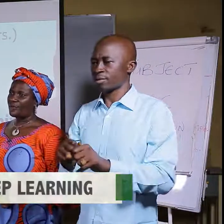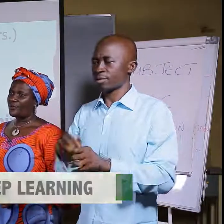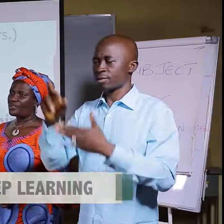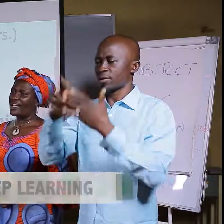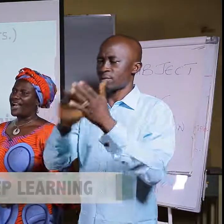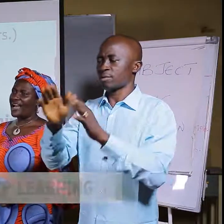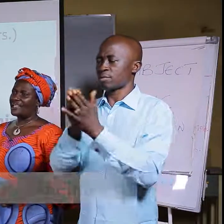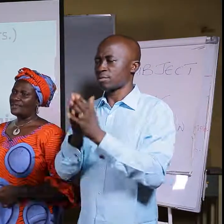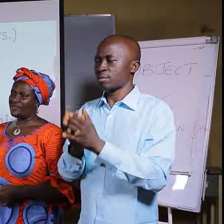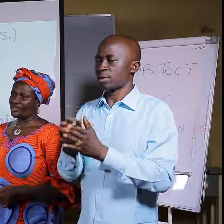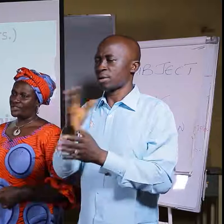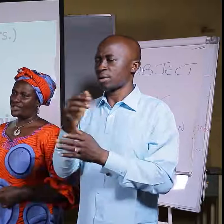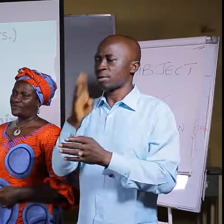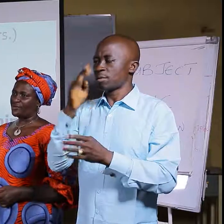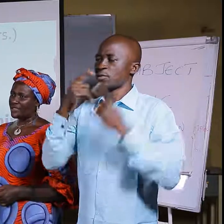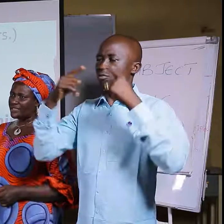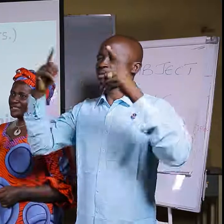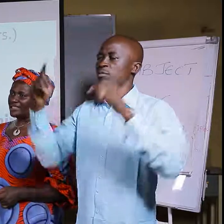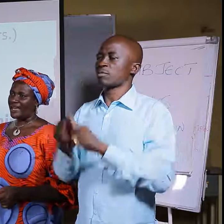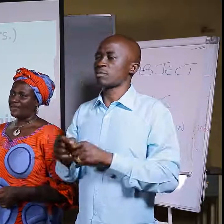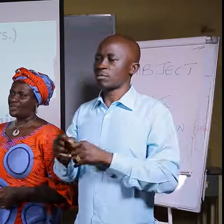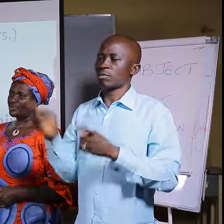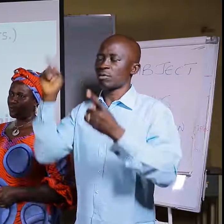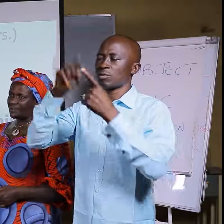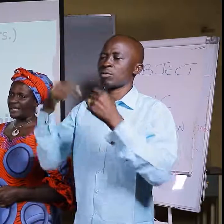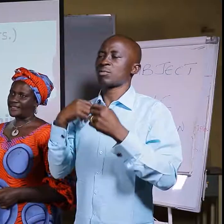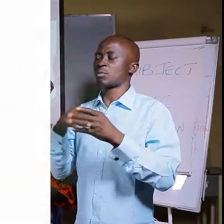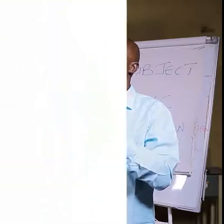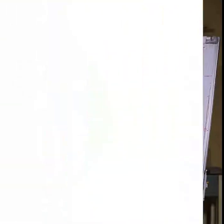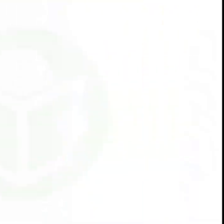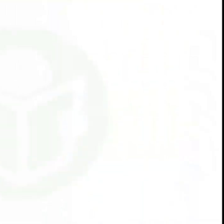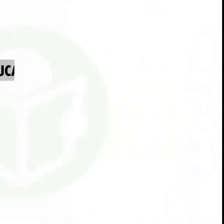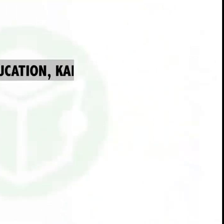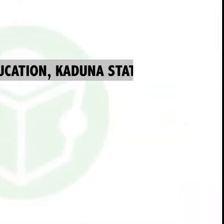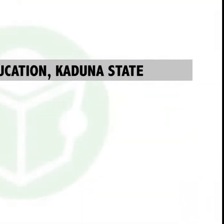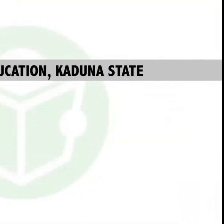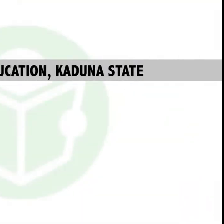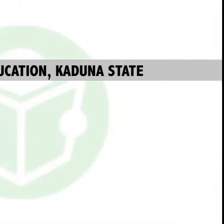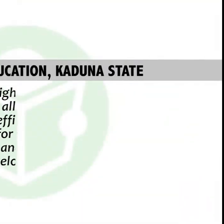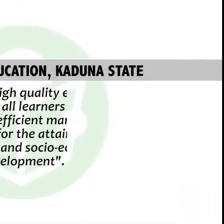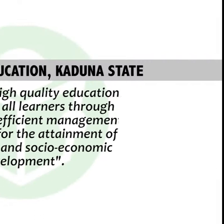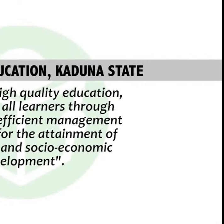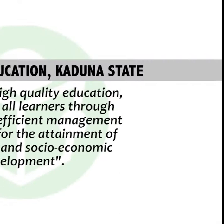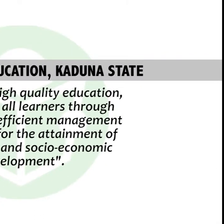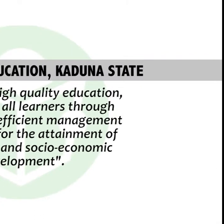read your books, and be successful. Till I meet you next time. Bye-bye.